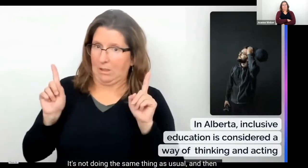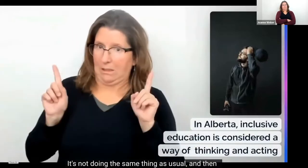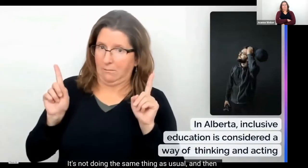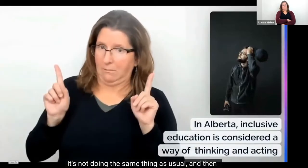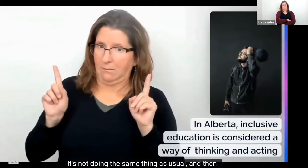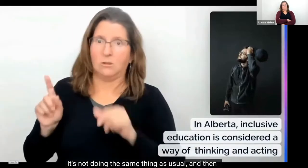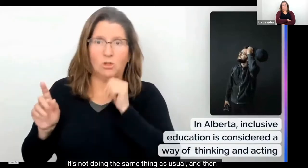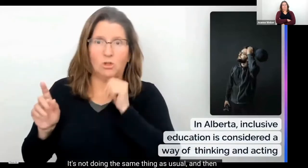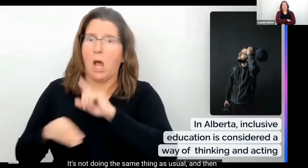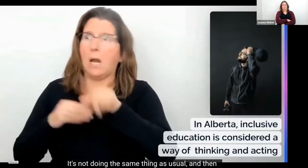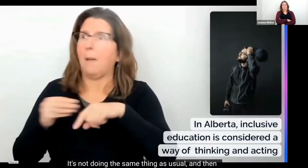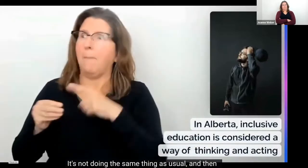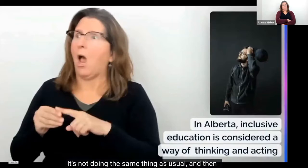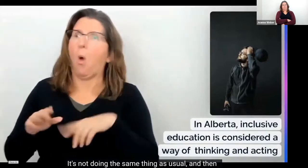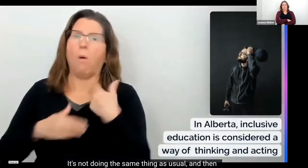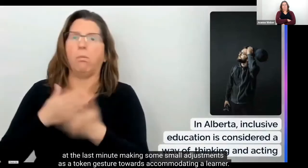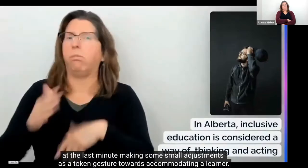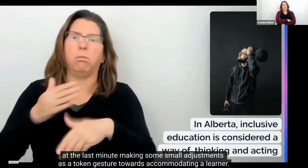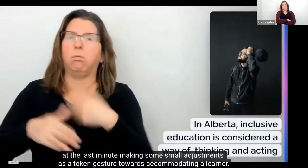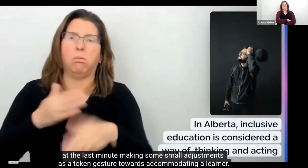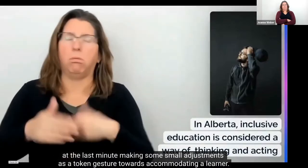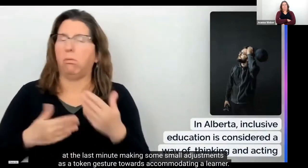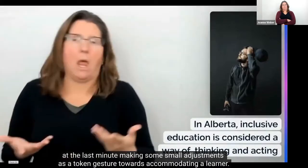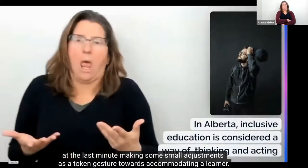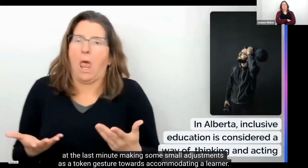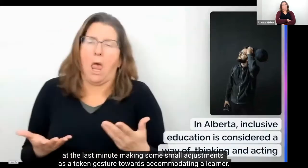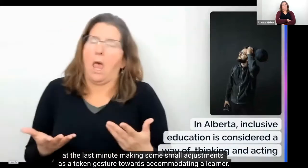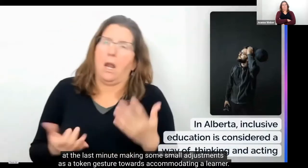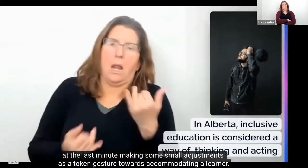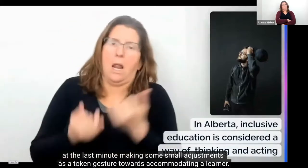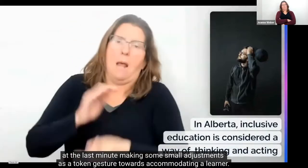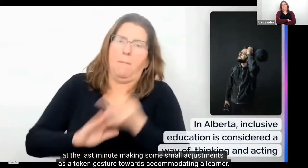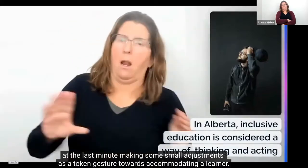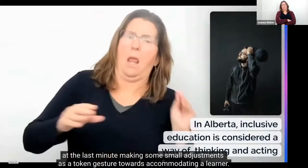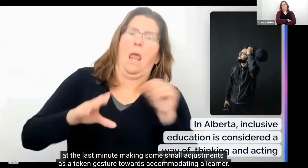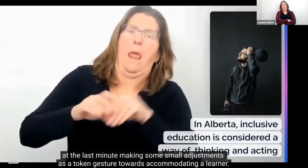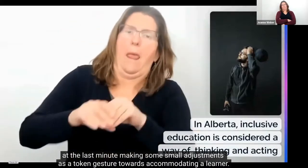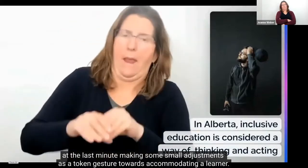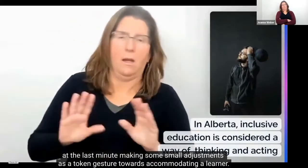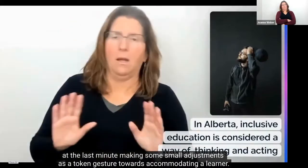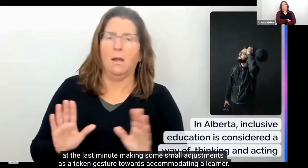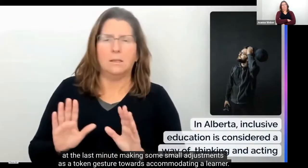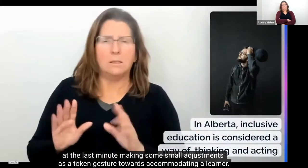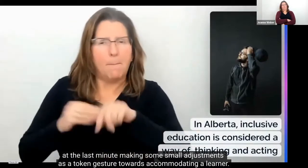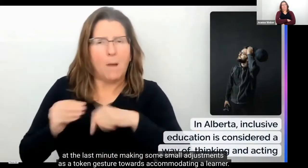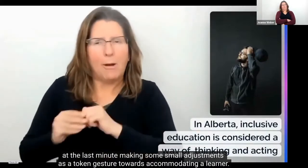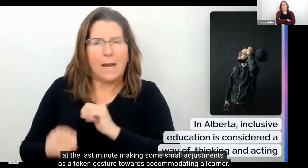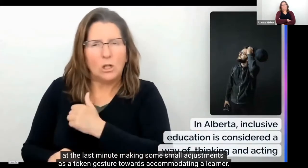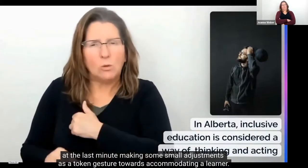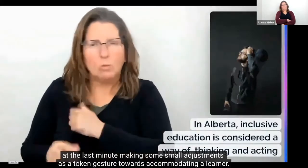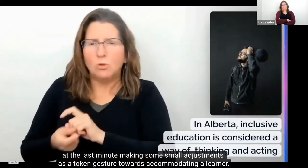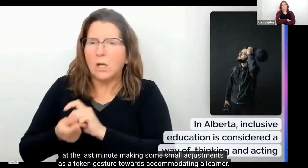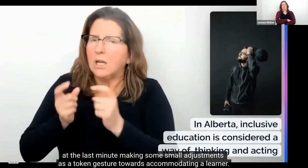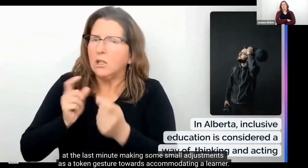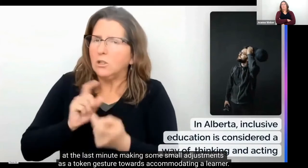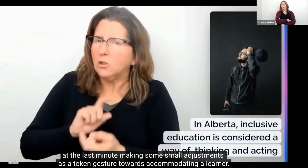It's not doing the same thing as usual and then at the last minute making some small adjustments as a token gesture